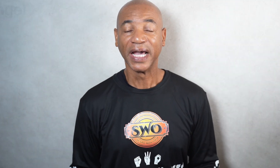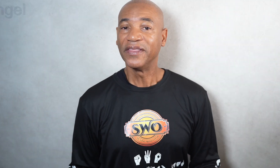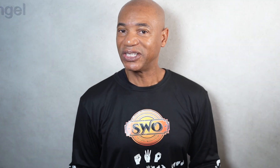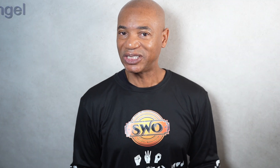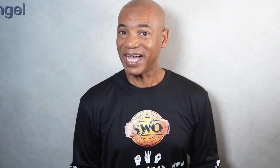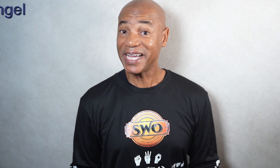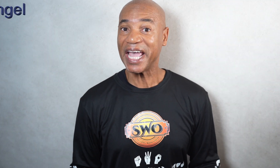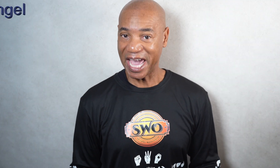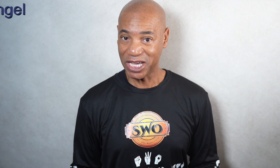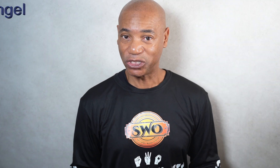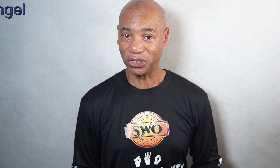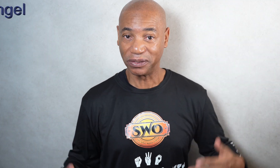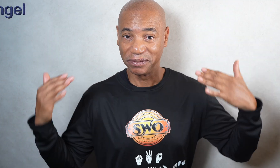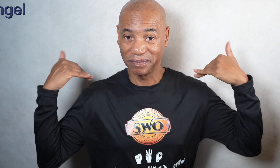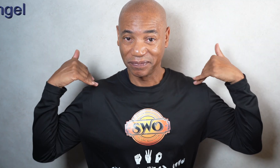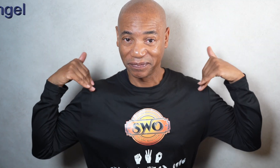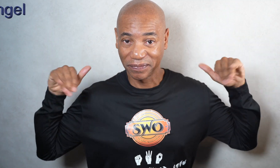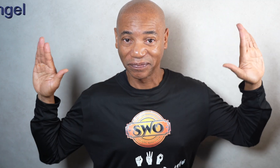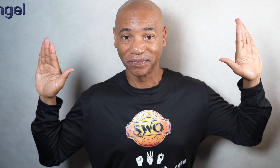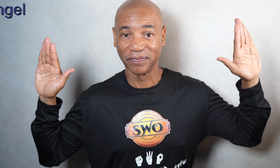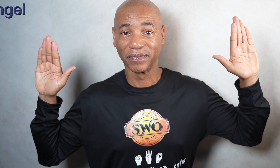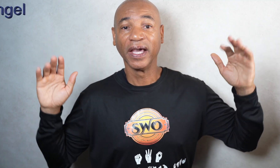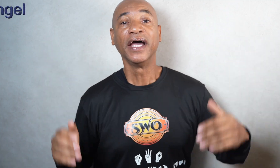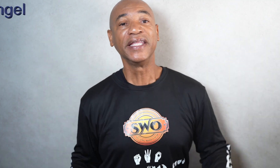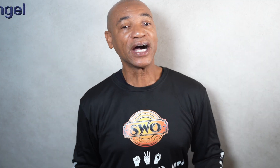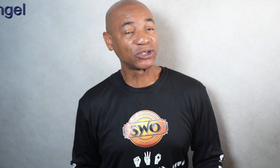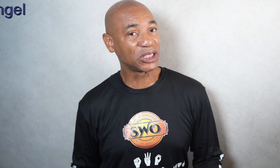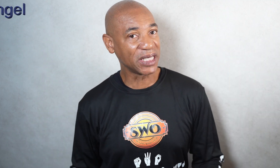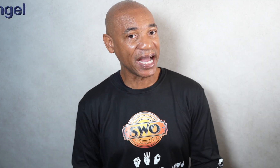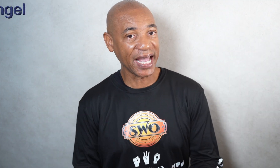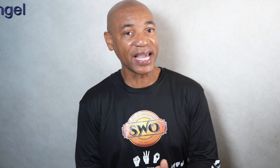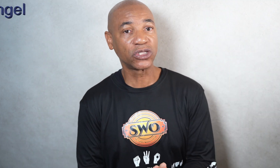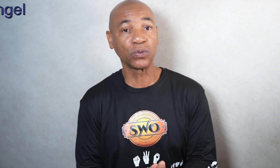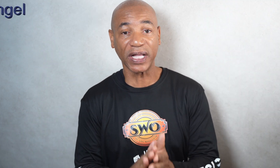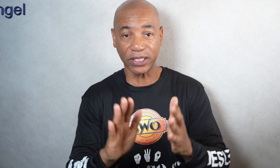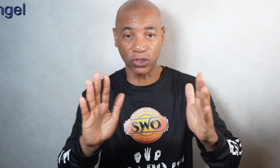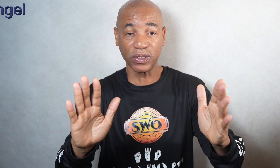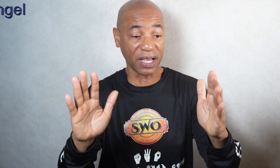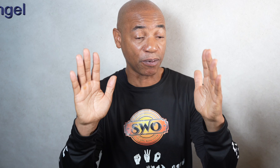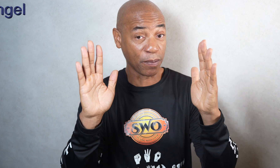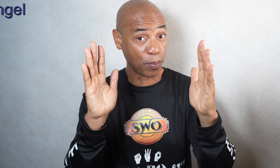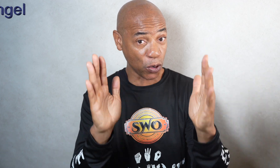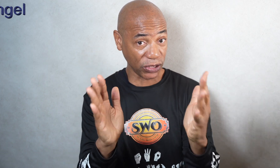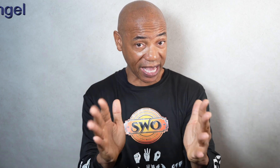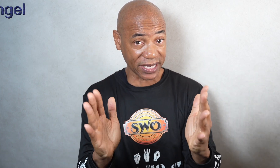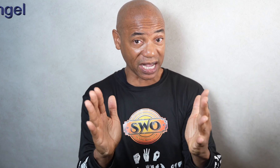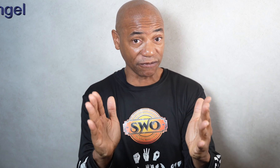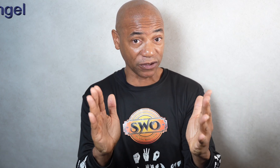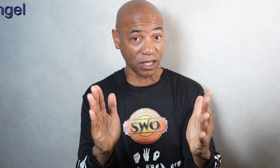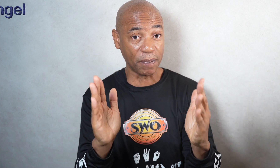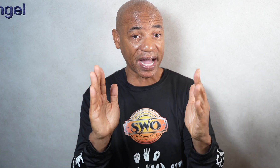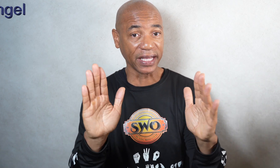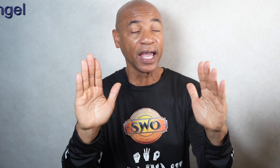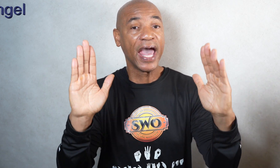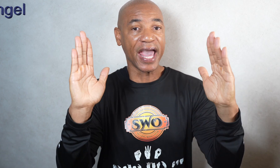The sign angel. Now, to sign angel, what I do is I bring both hands out in front of the body, and then I